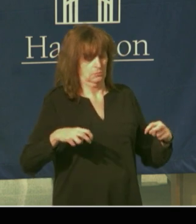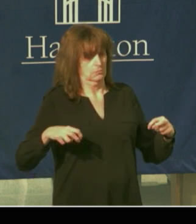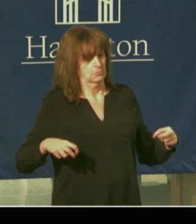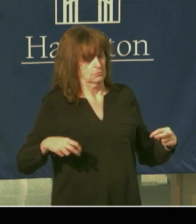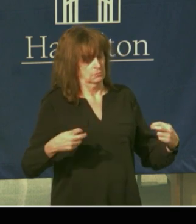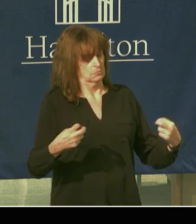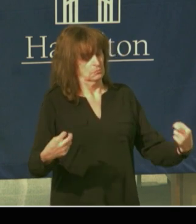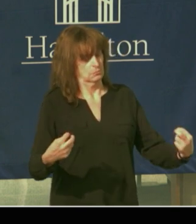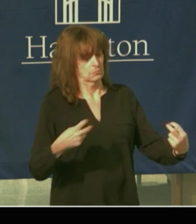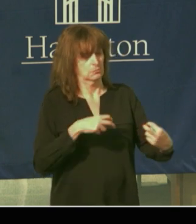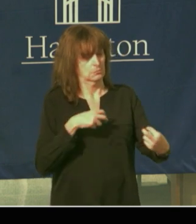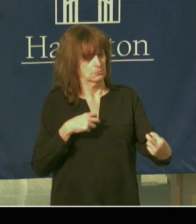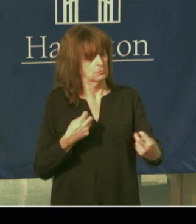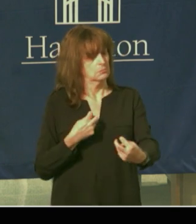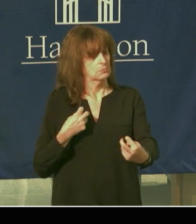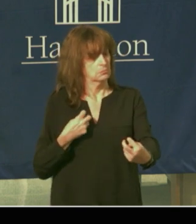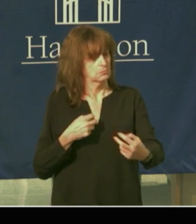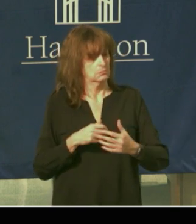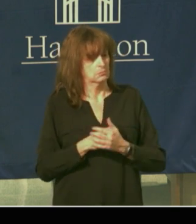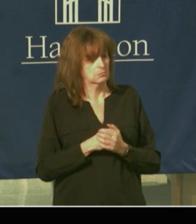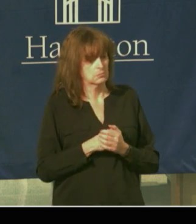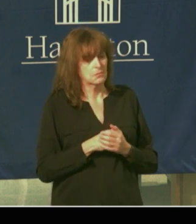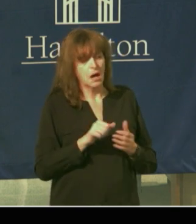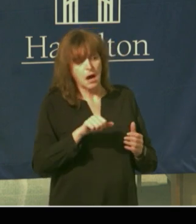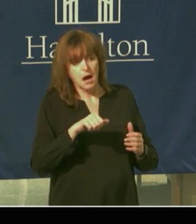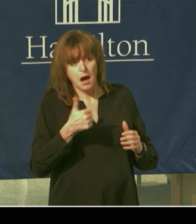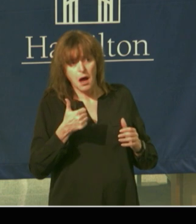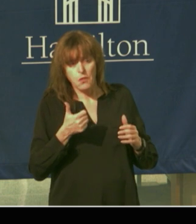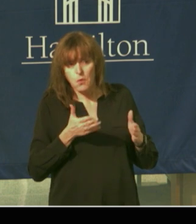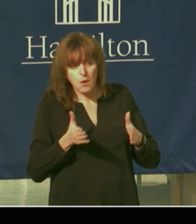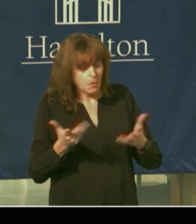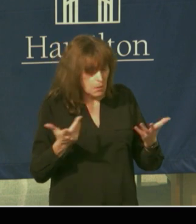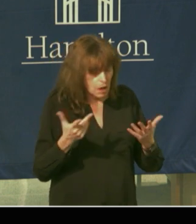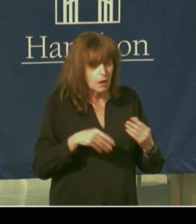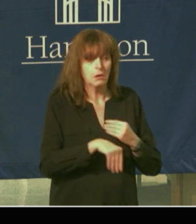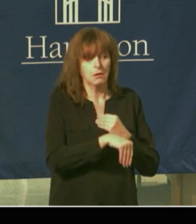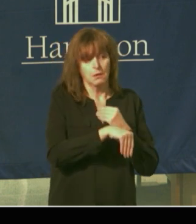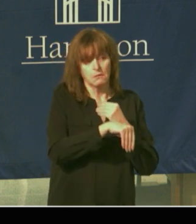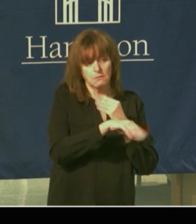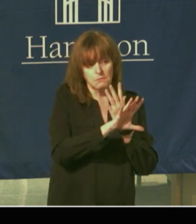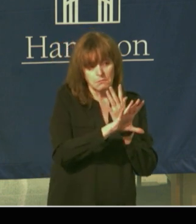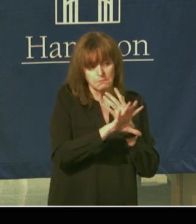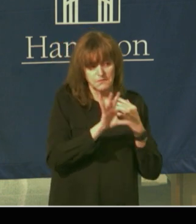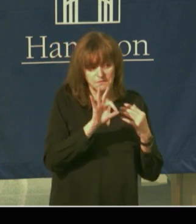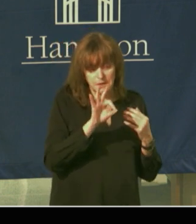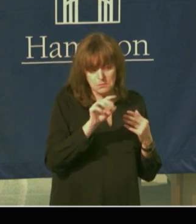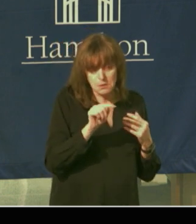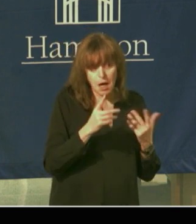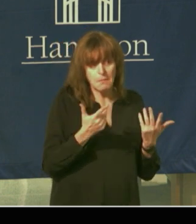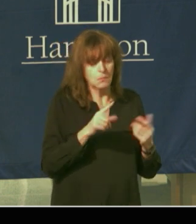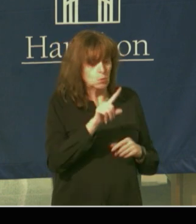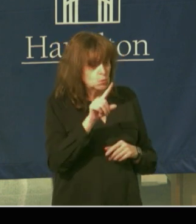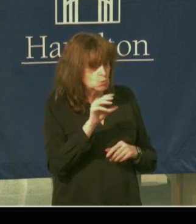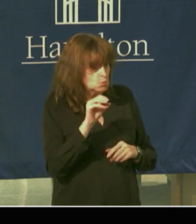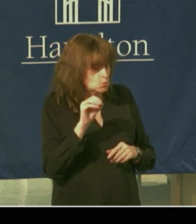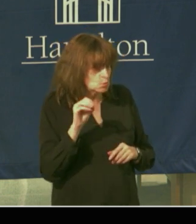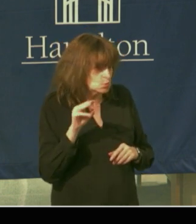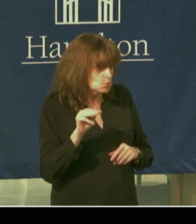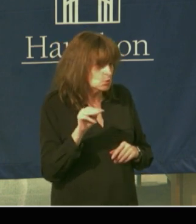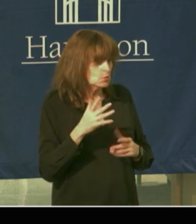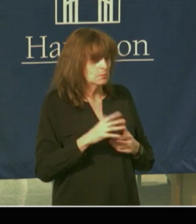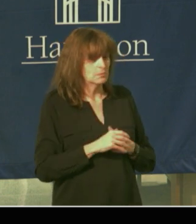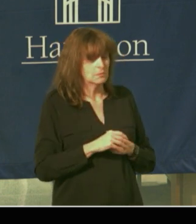other modalities, FaceTime, Zoom, Skype, to be able to have, you know, be able to see the facial expressions and that.